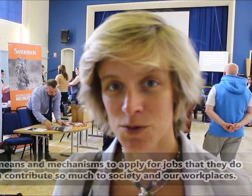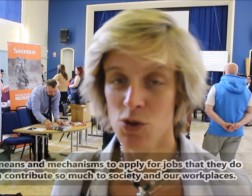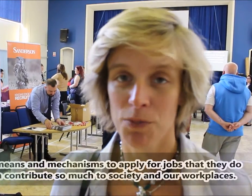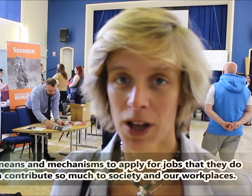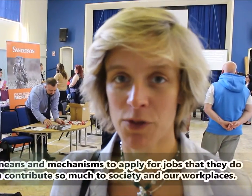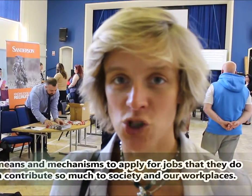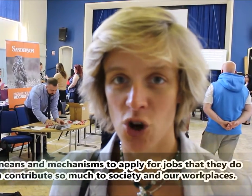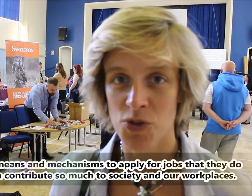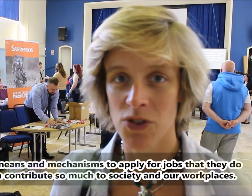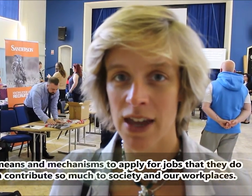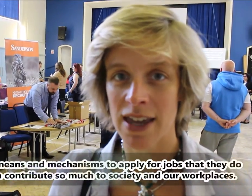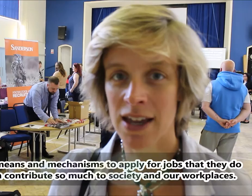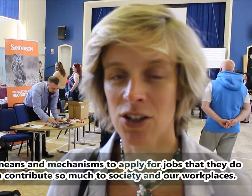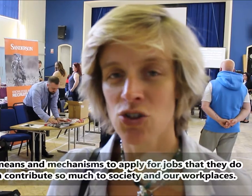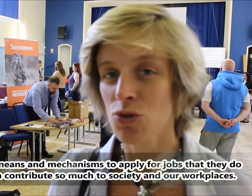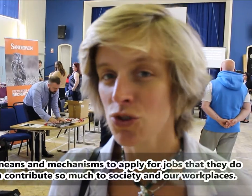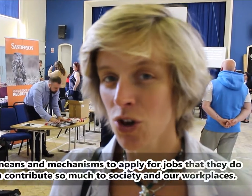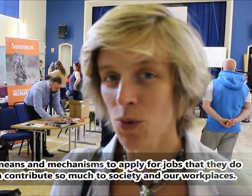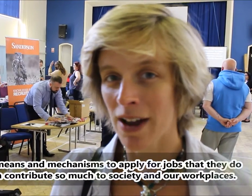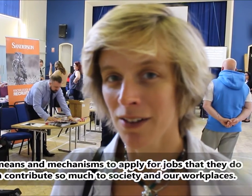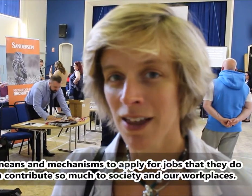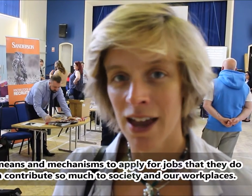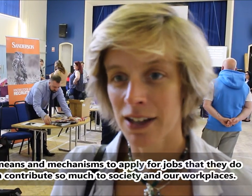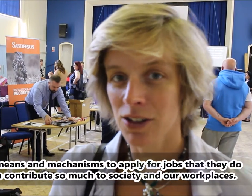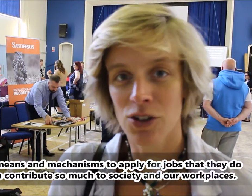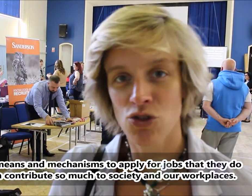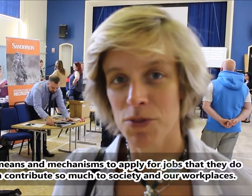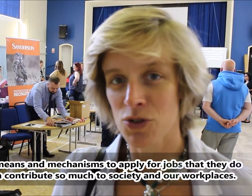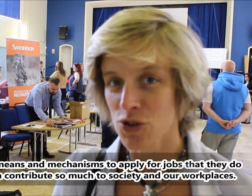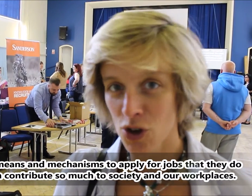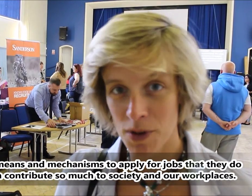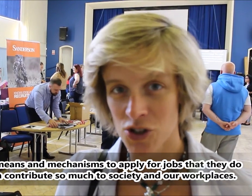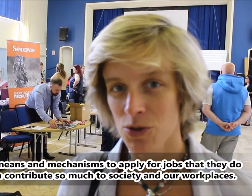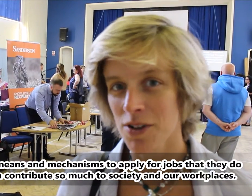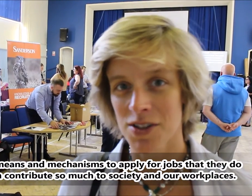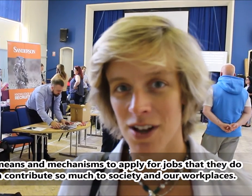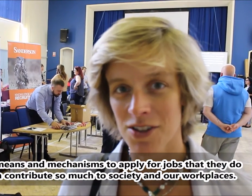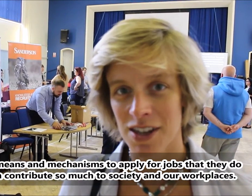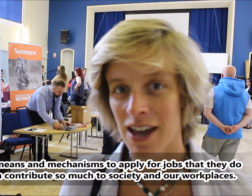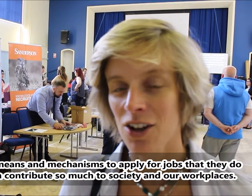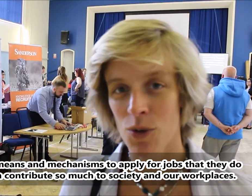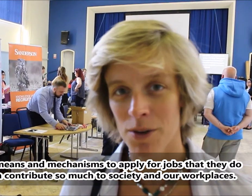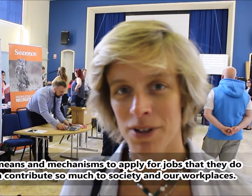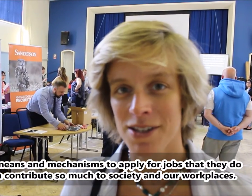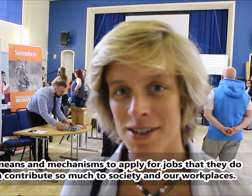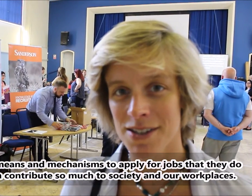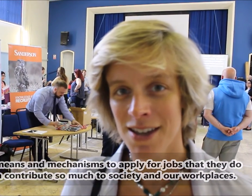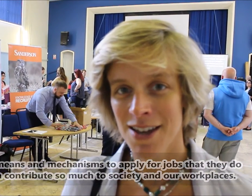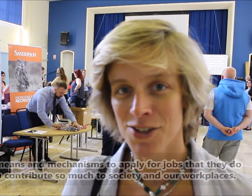to apply for jobs that they can do so well and can contribute so much to our society.